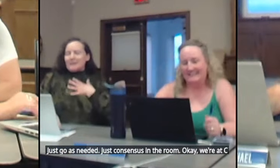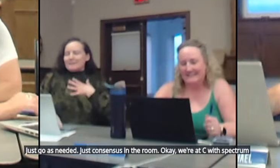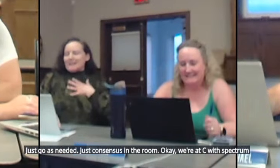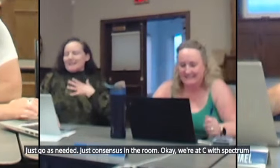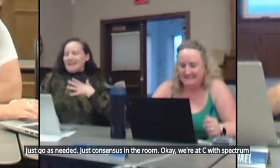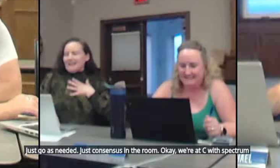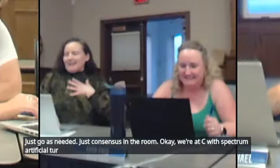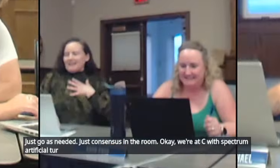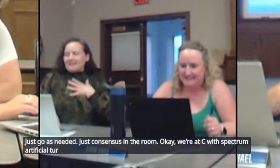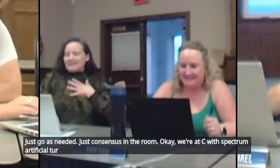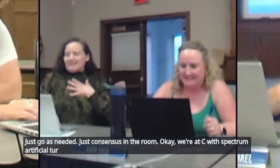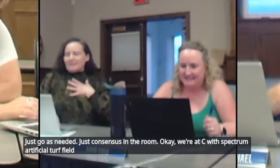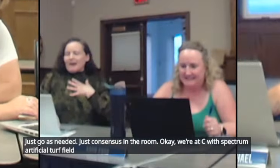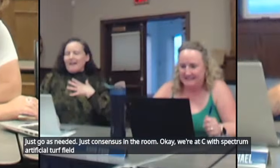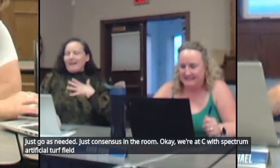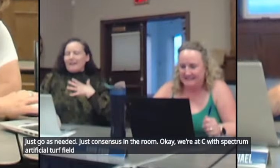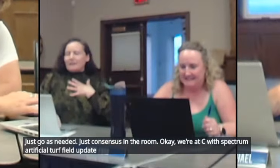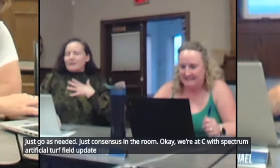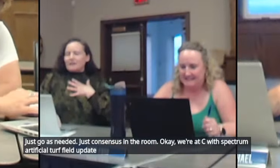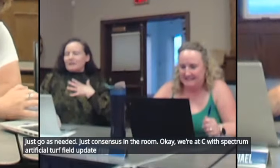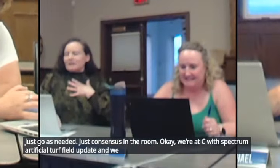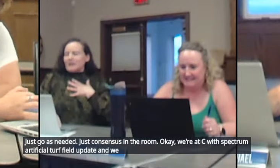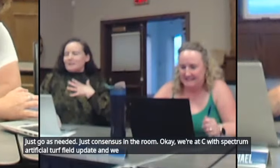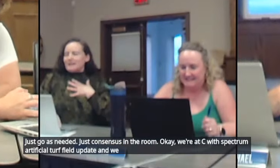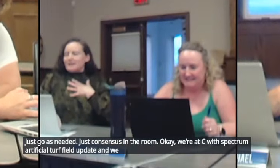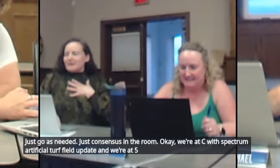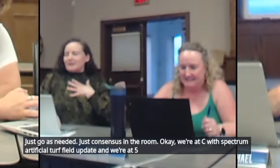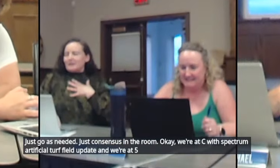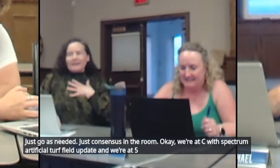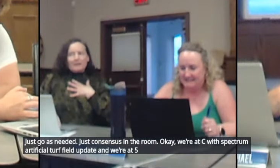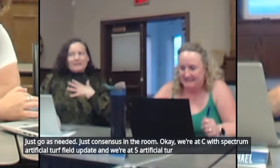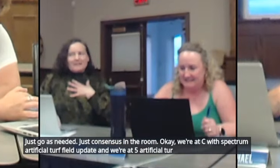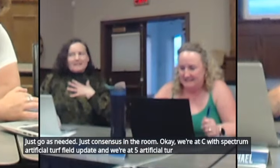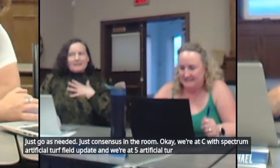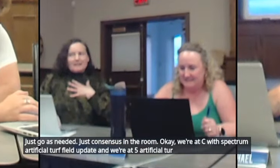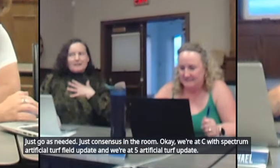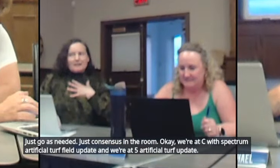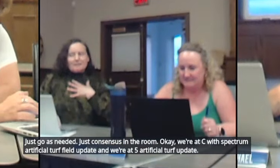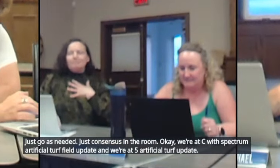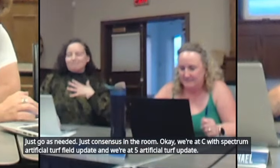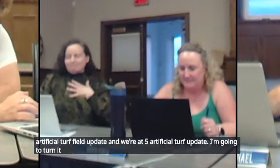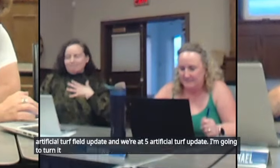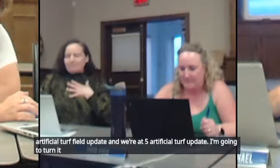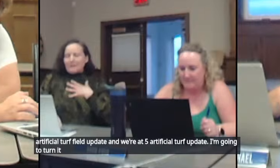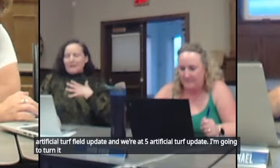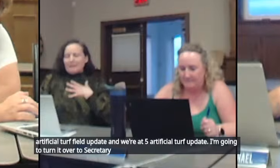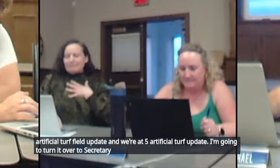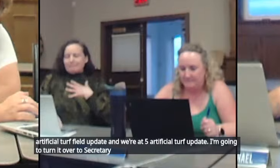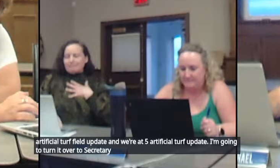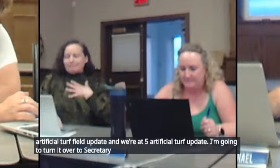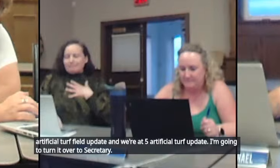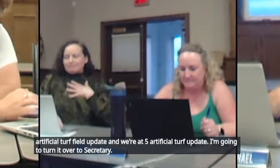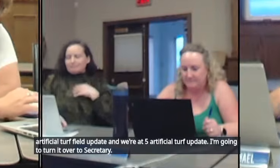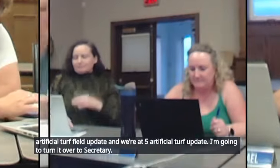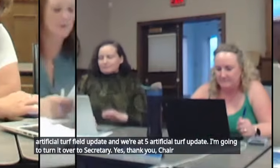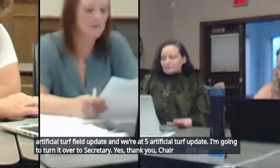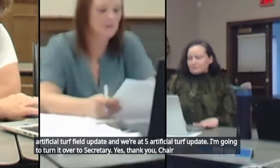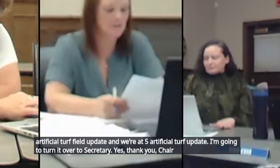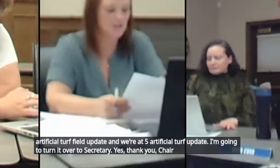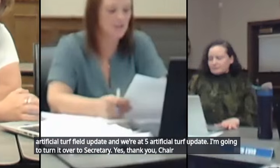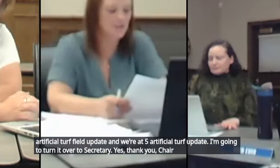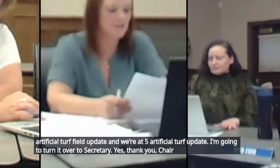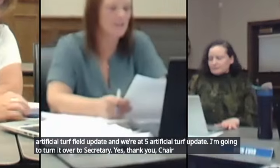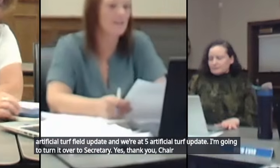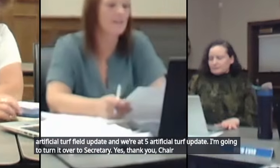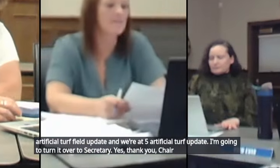Turf Field update, and we're at I, Artificial Turf update. I'm gonna turn it over to the Secretary Treasurer. Yes, thank you, Chair. Keep